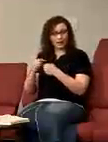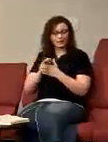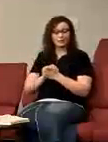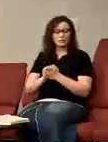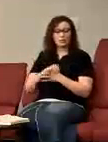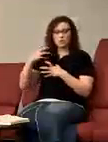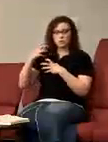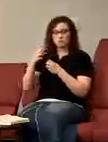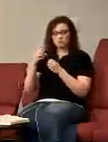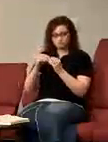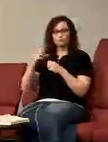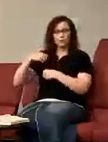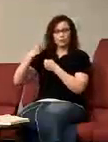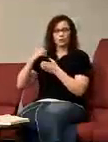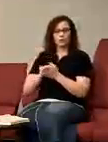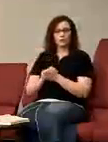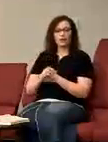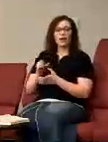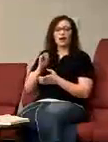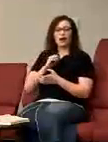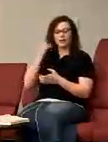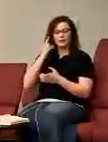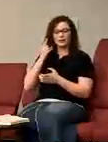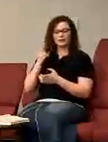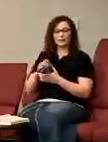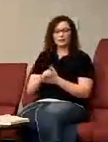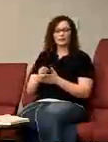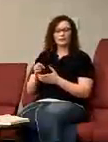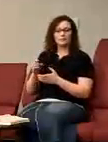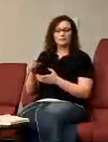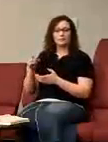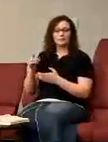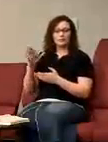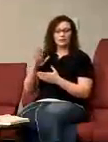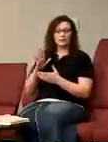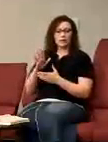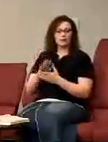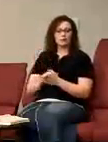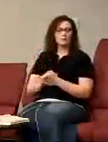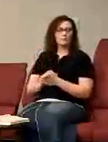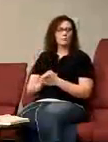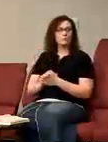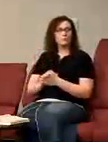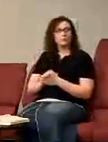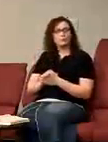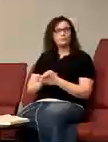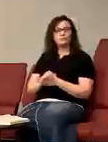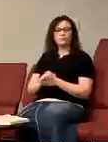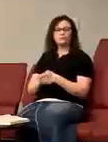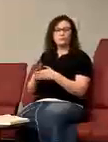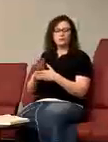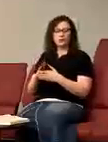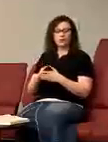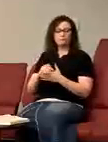God takes us to faith failure. And then we, when we get there, he can make us stronger each